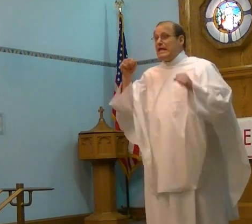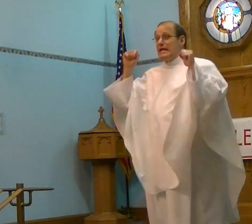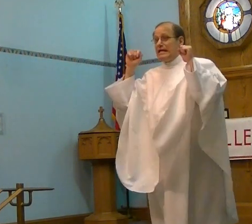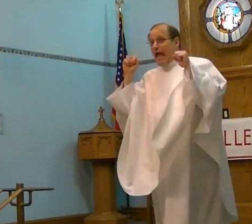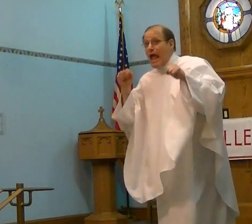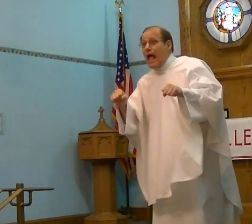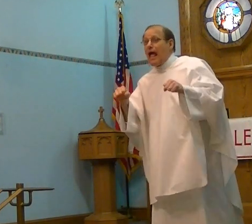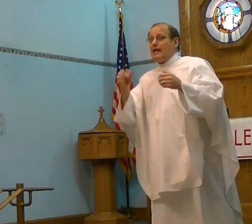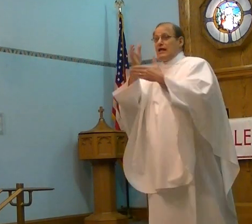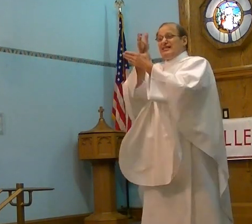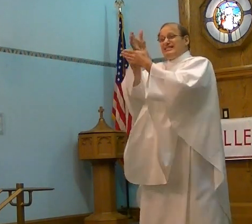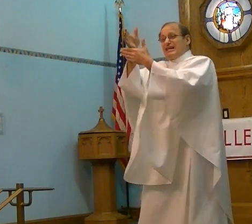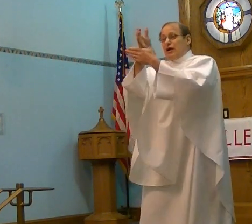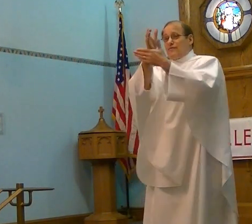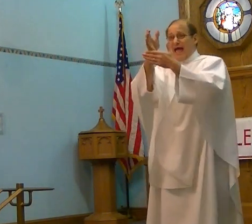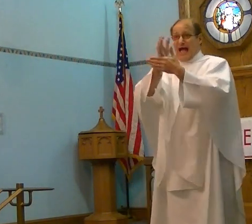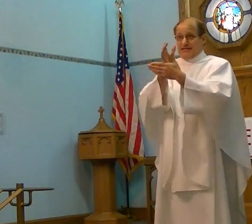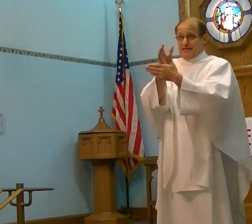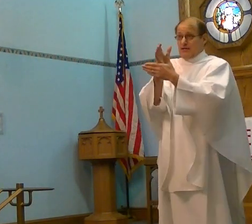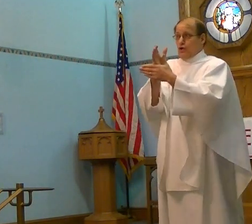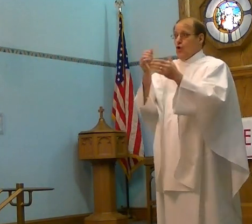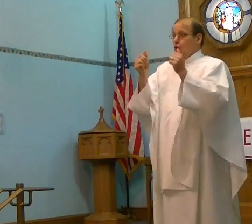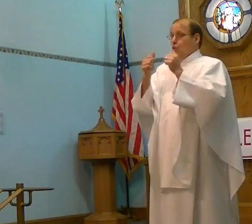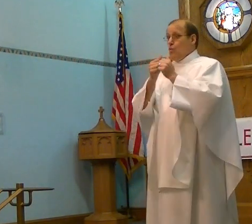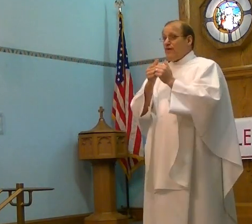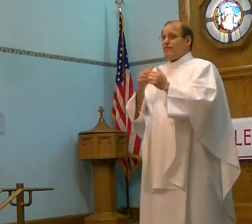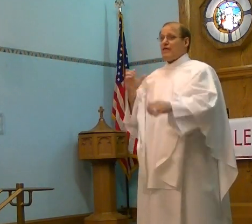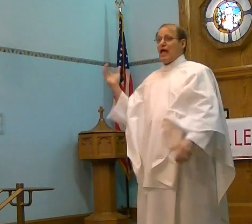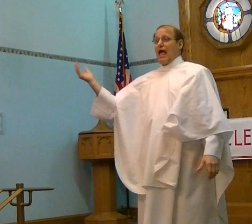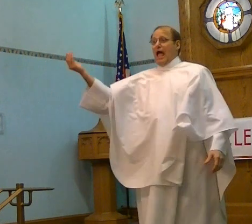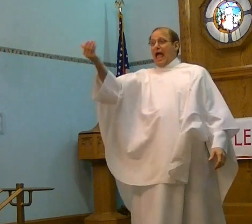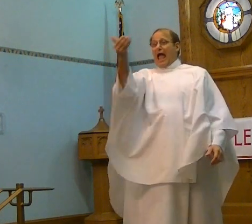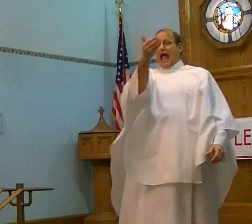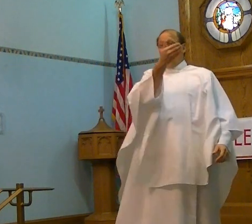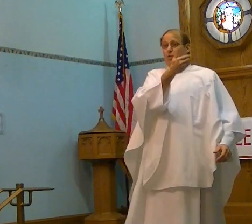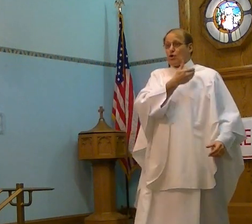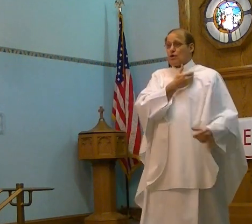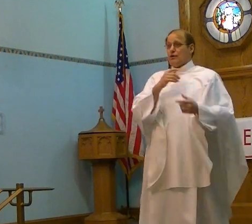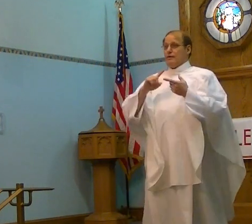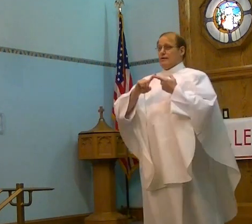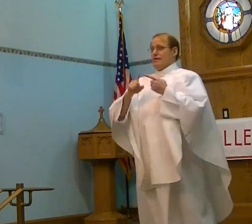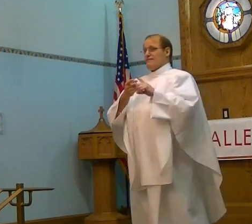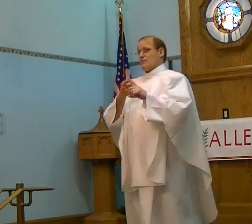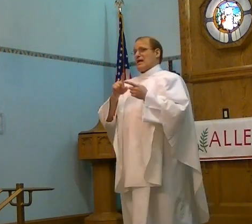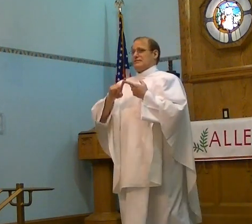can share that with our friends.